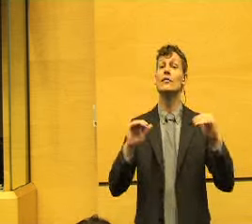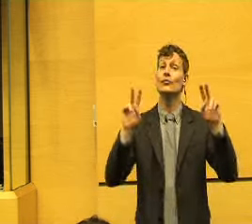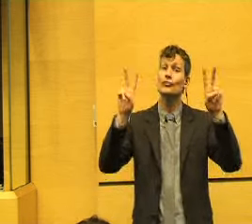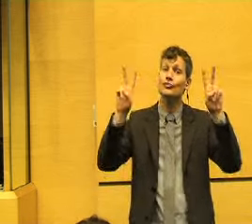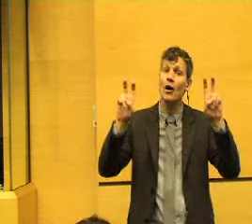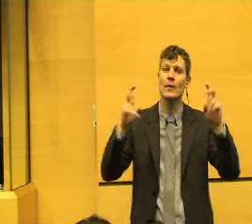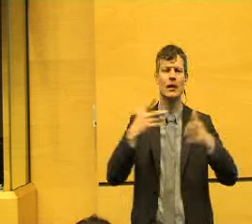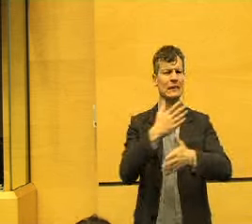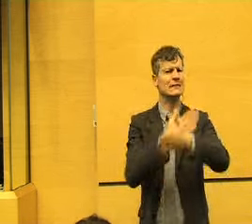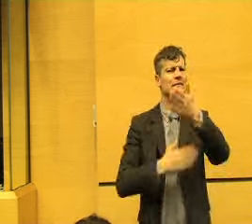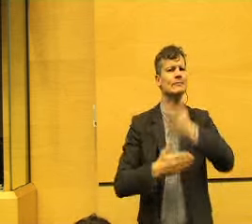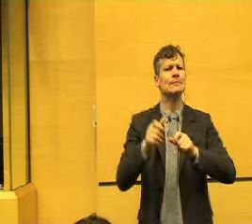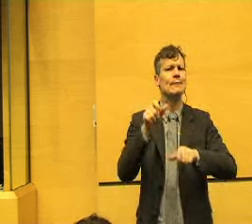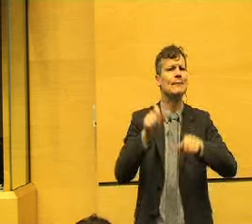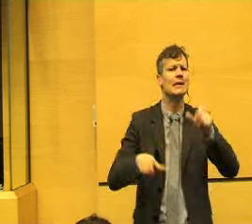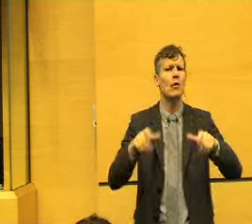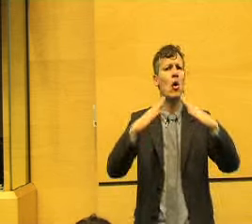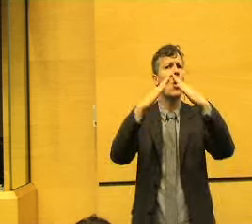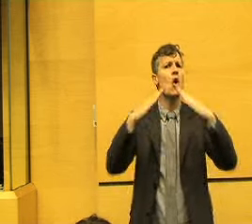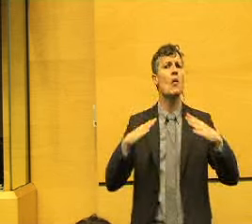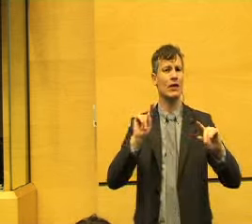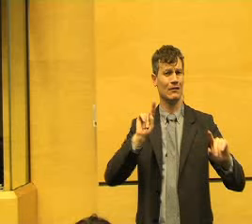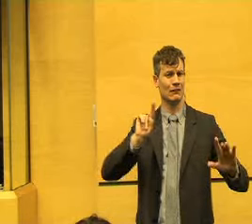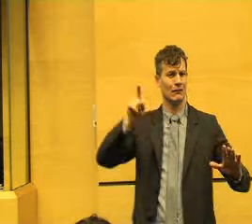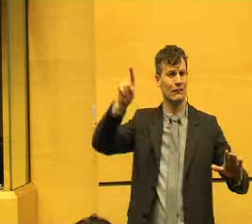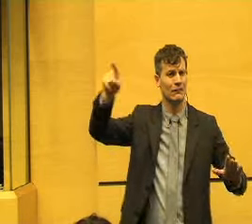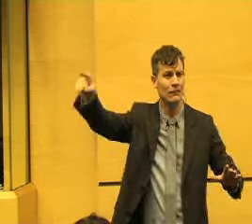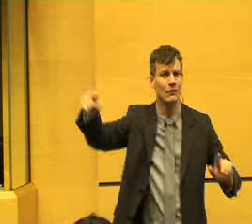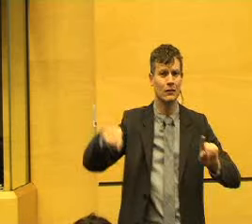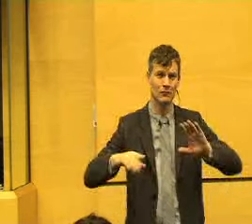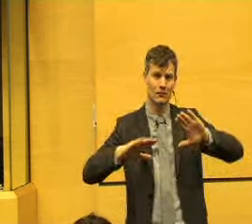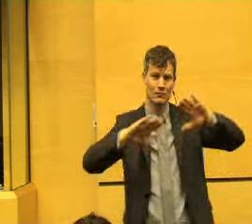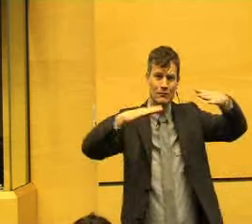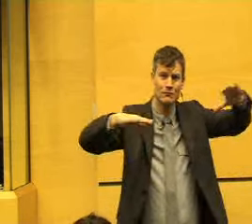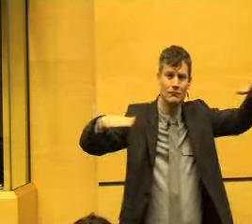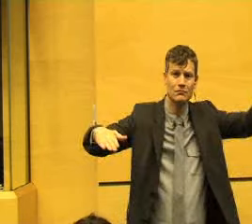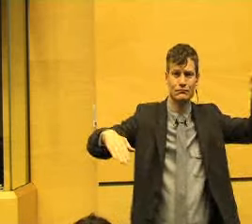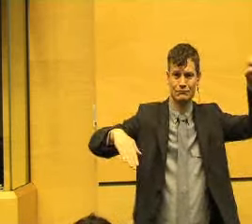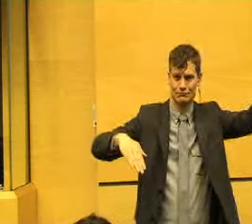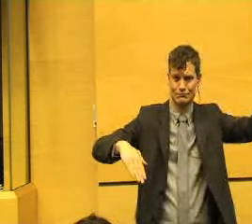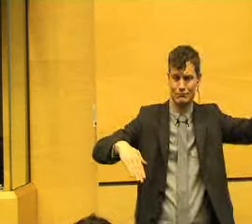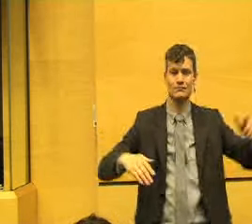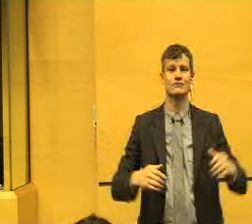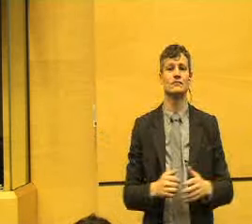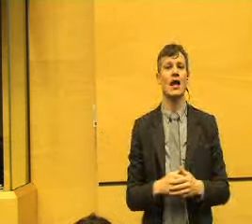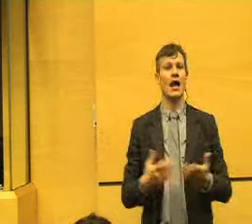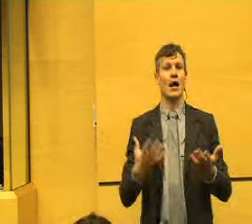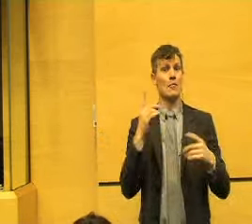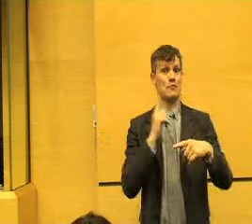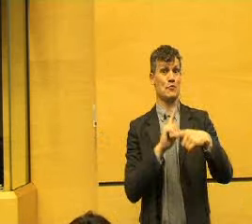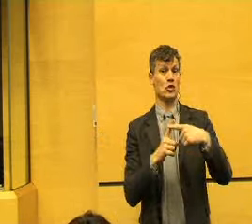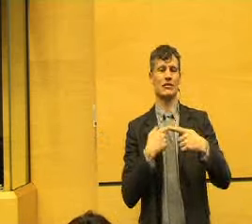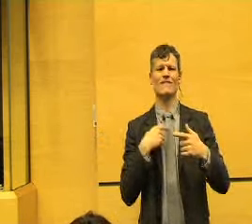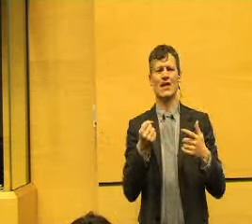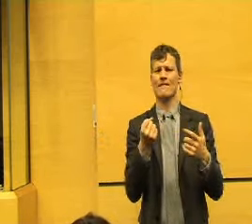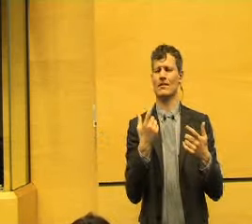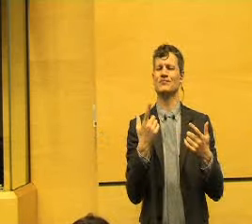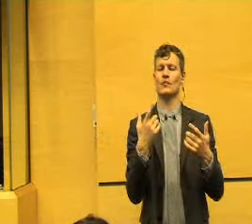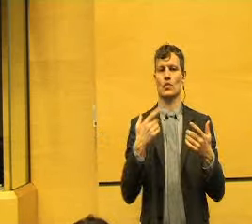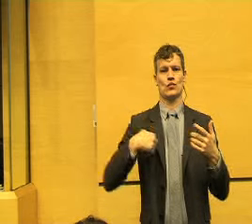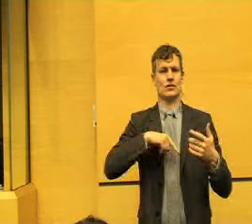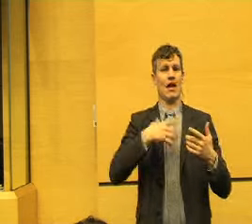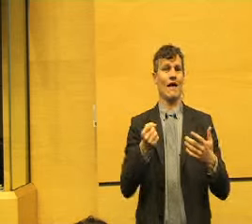the DEP support the establishment of the General Disability Service Centers run by